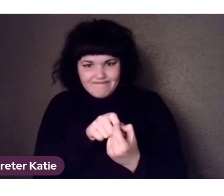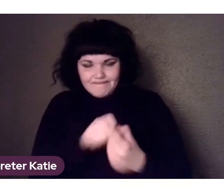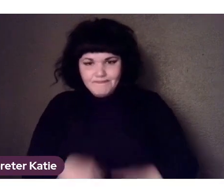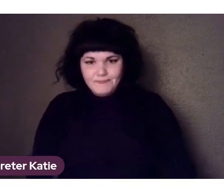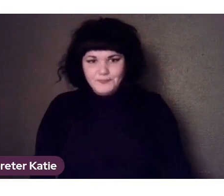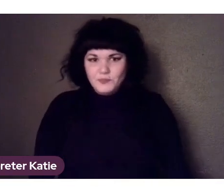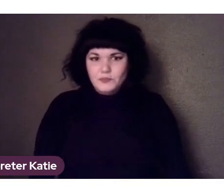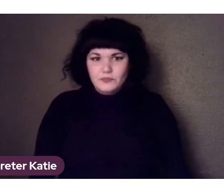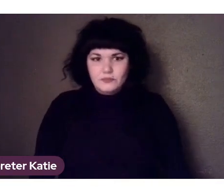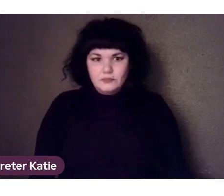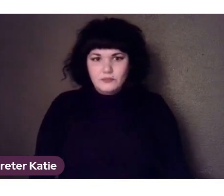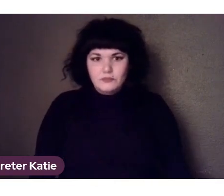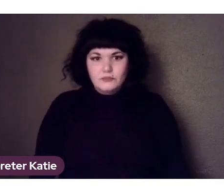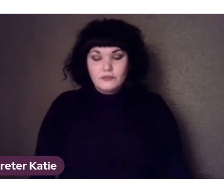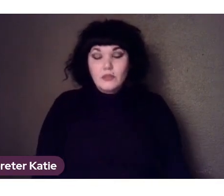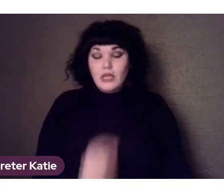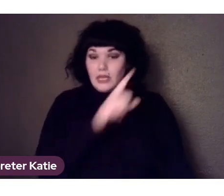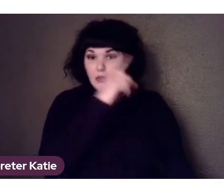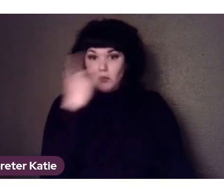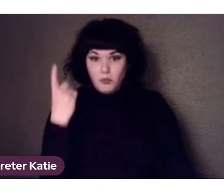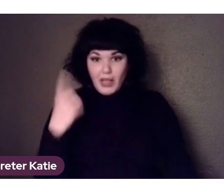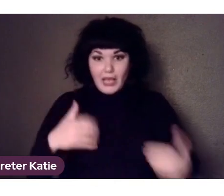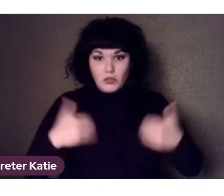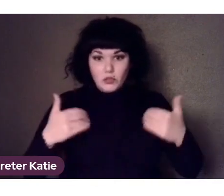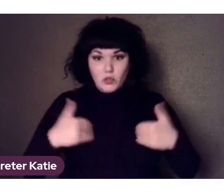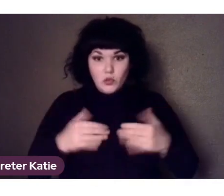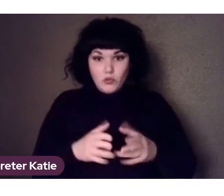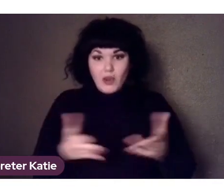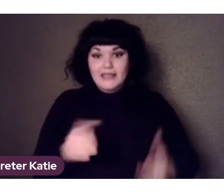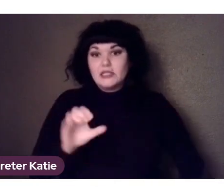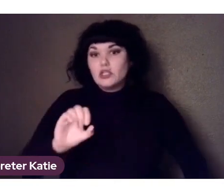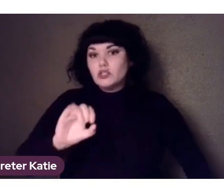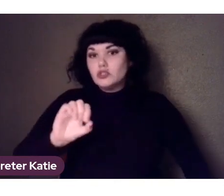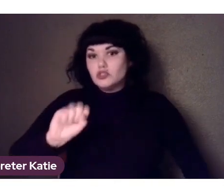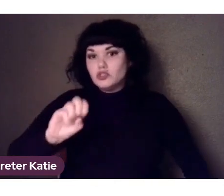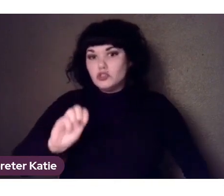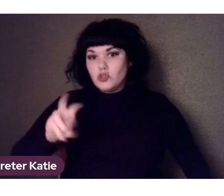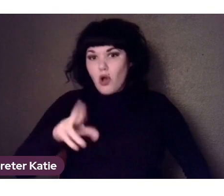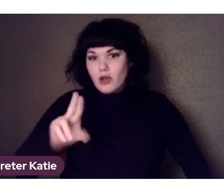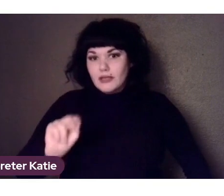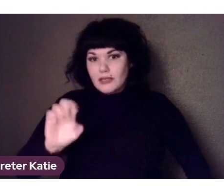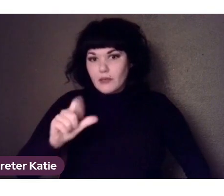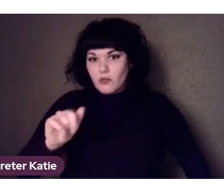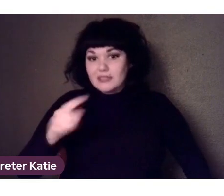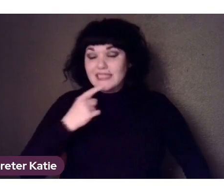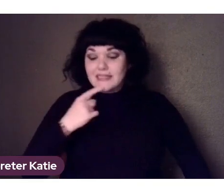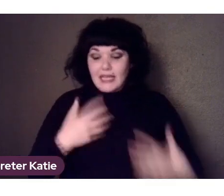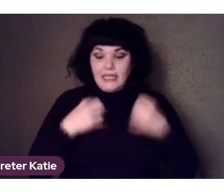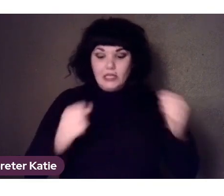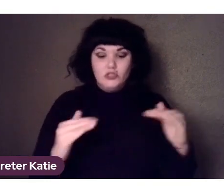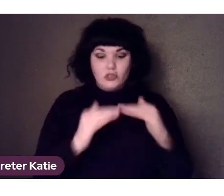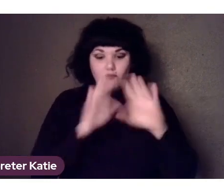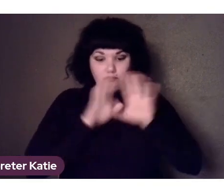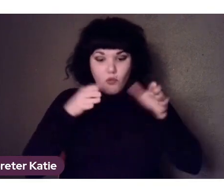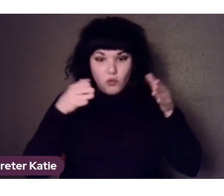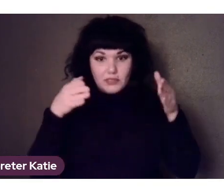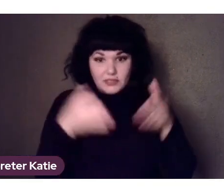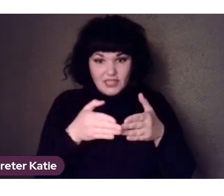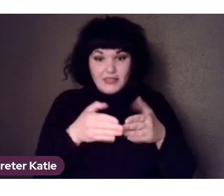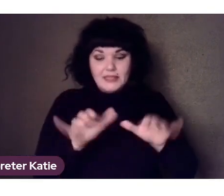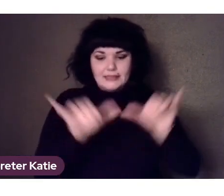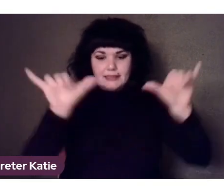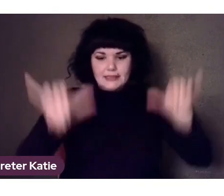In his book, Black Youth Rising, Sean Ginwright says that healing justice focuses on both the systemic consequences of